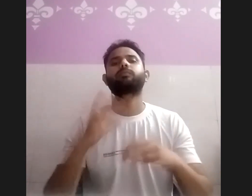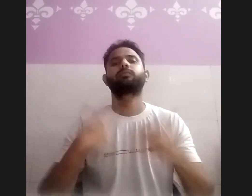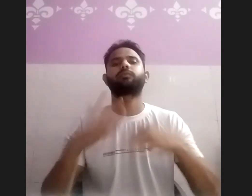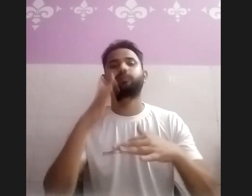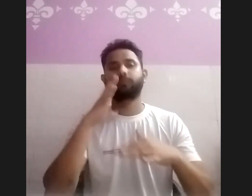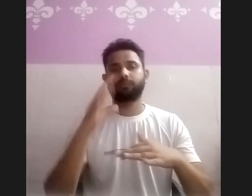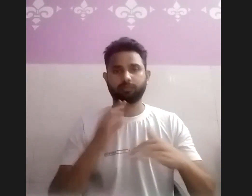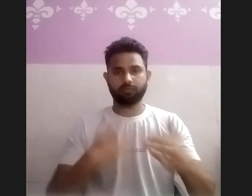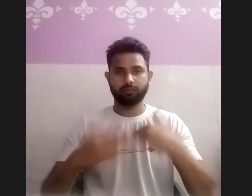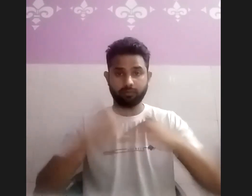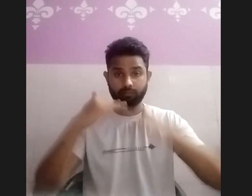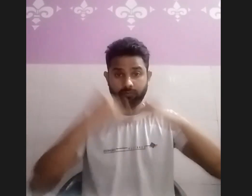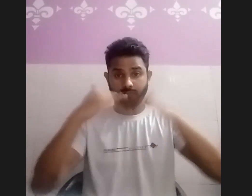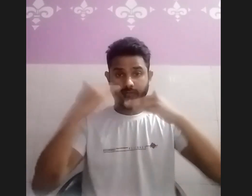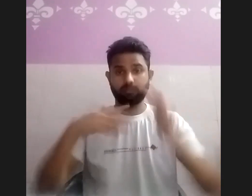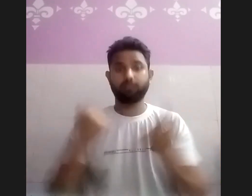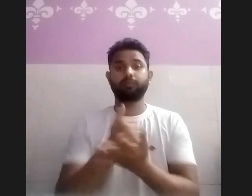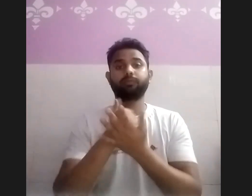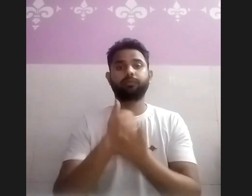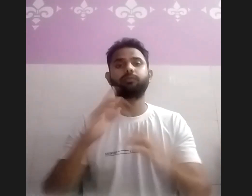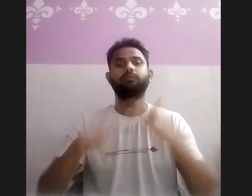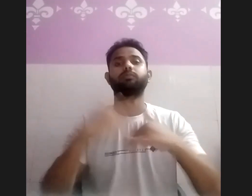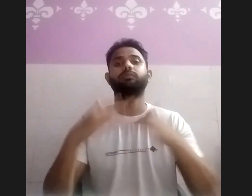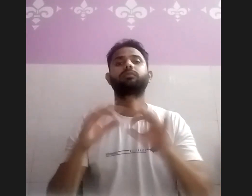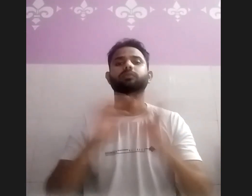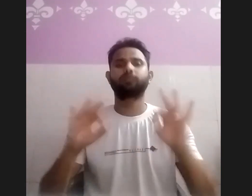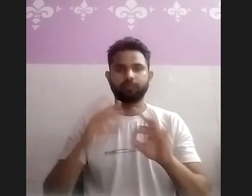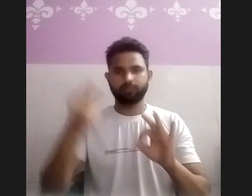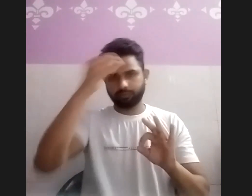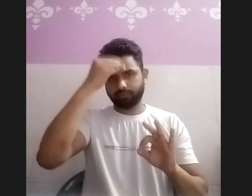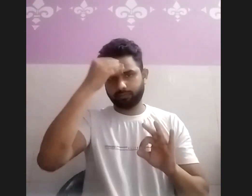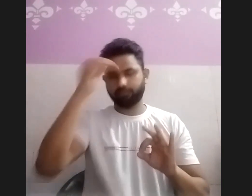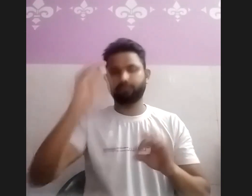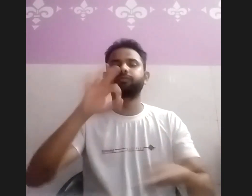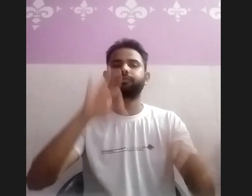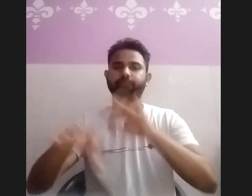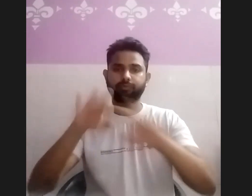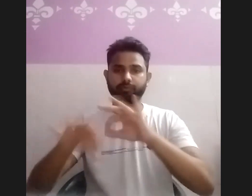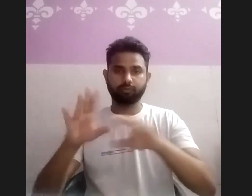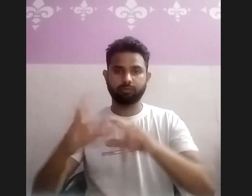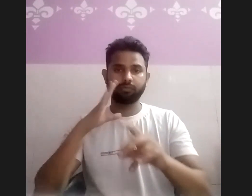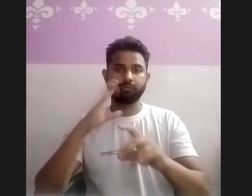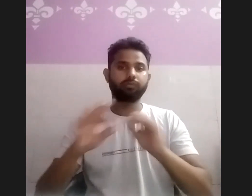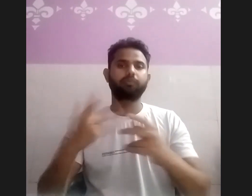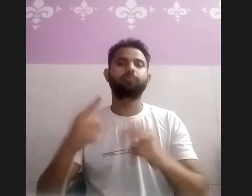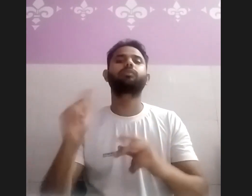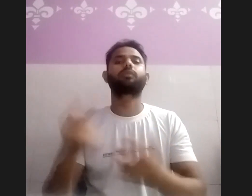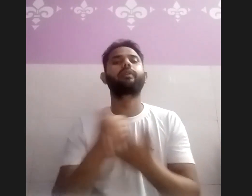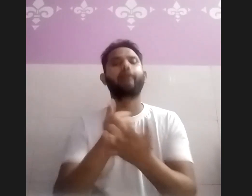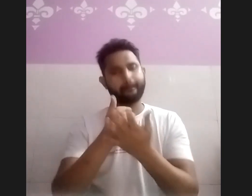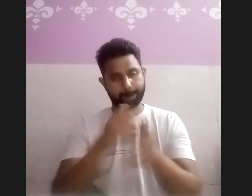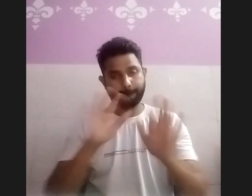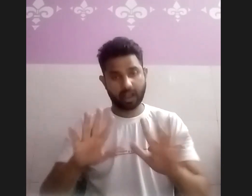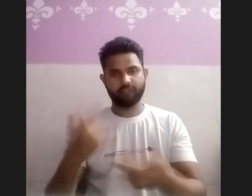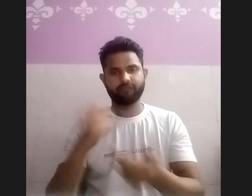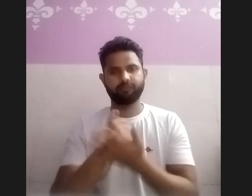the standards which were provided with the issue which we select. So there it really helps. And later